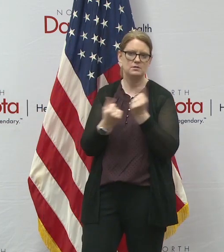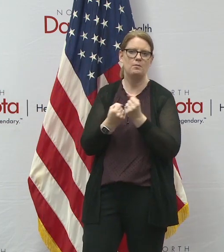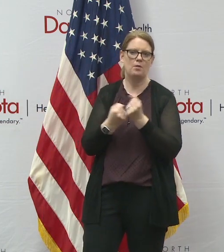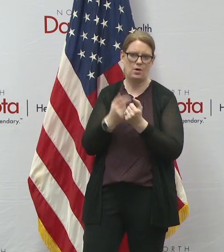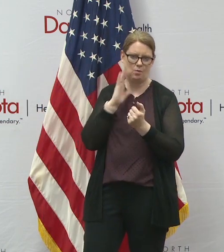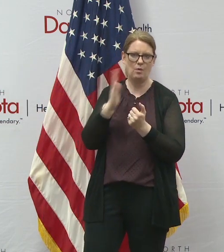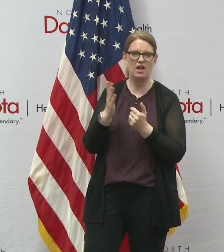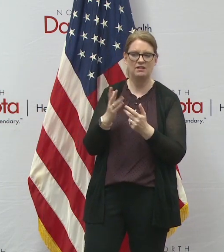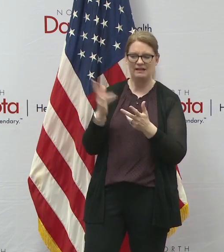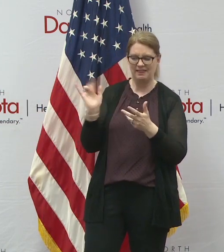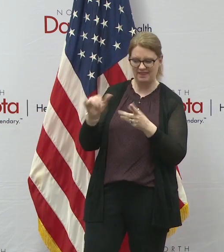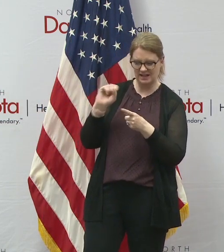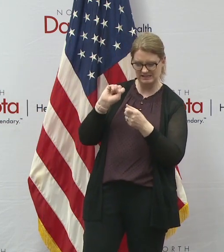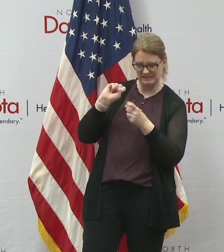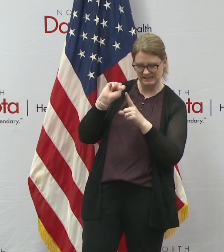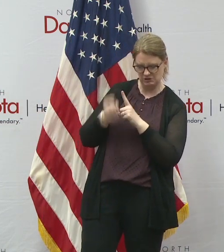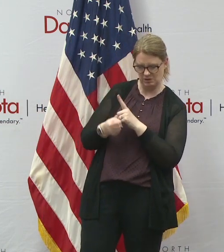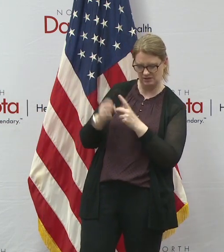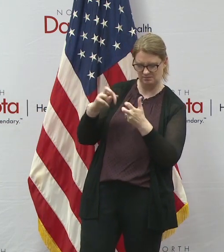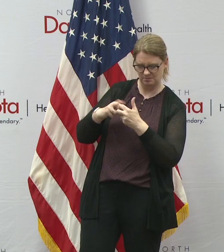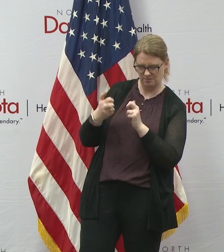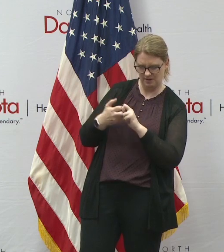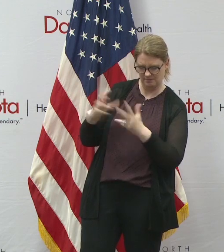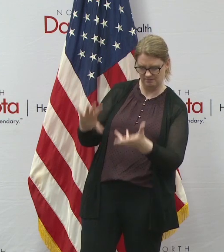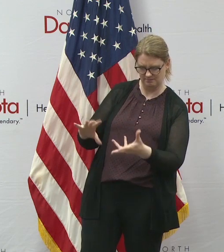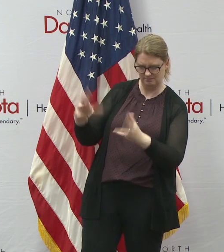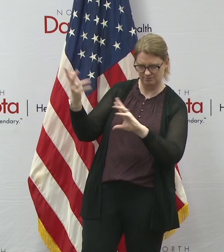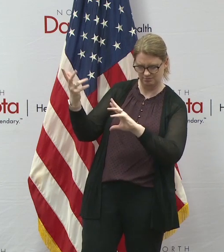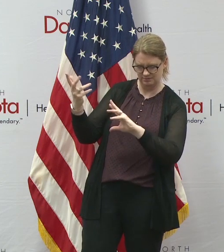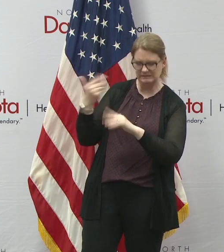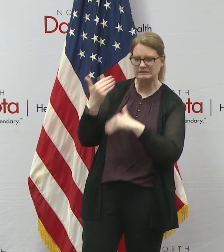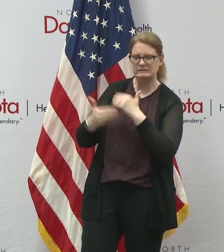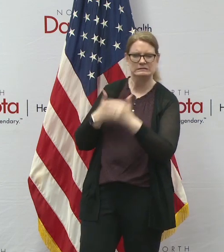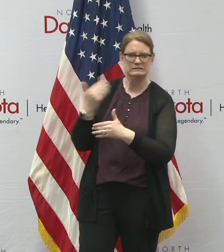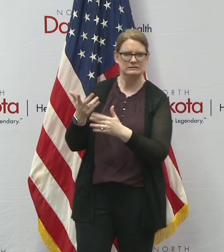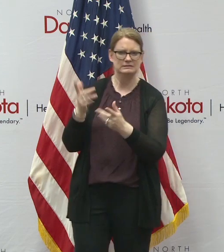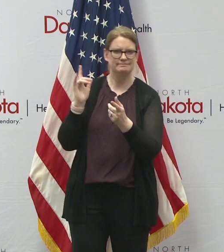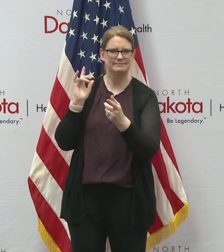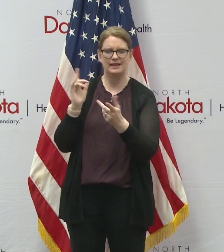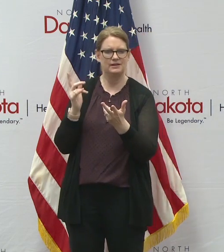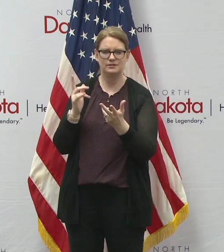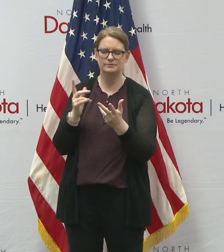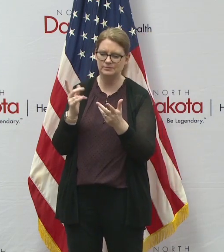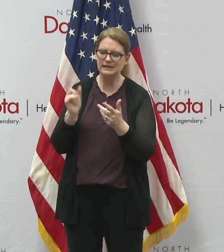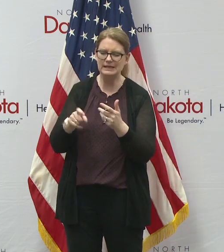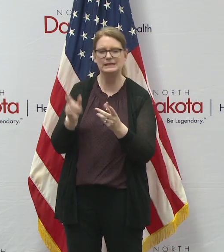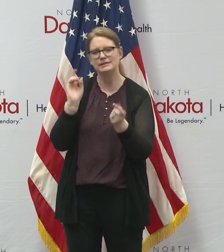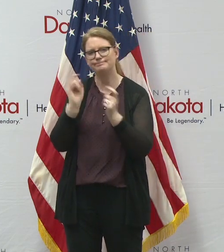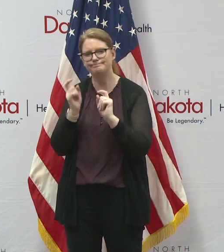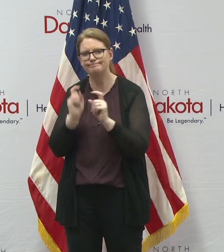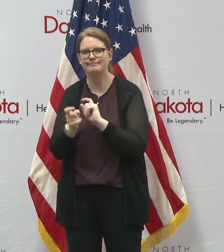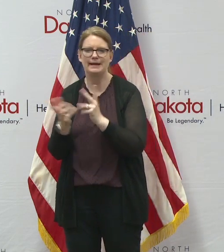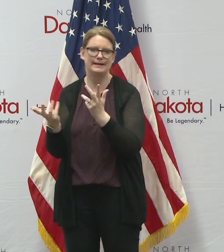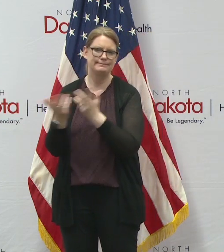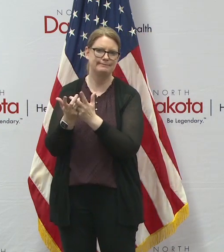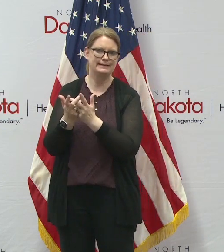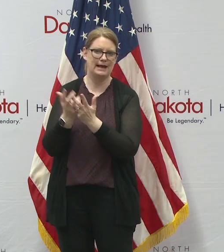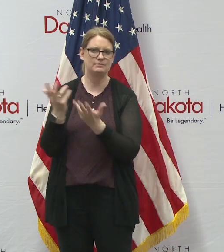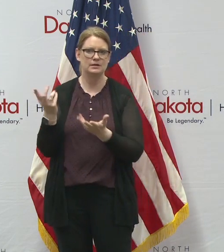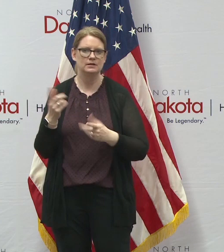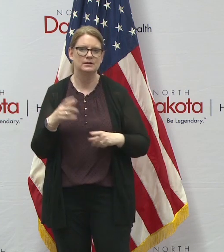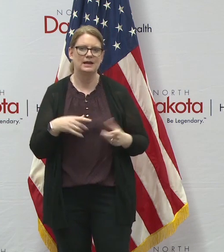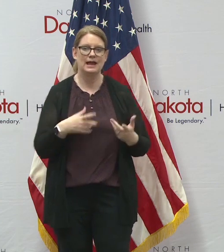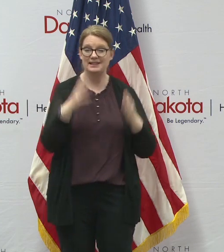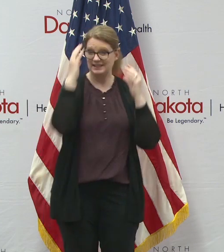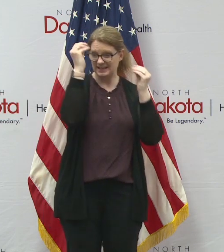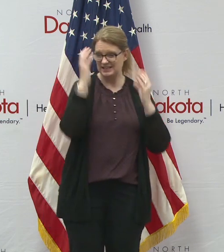through those situations and to not be afraid to shift and adjust and adapt. Our teachers have always been the entrepreneurs that they